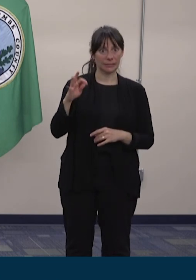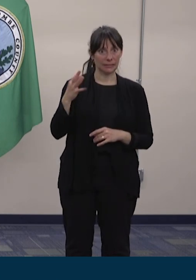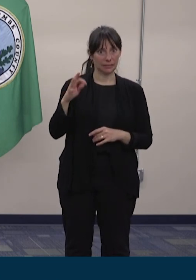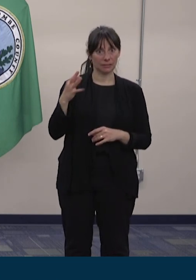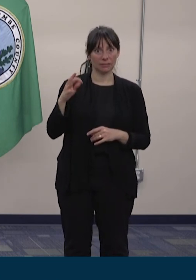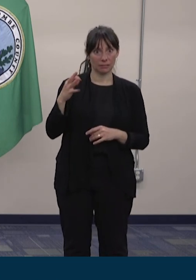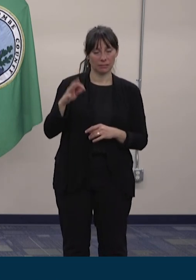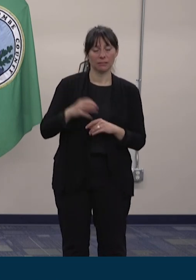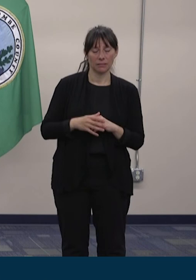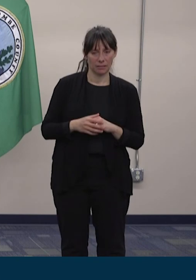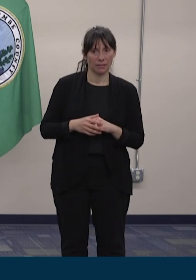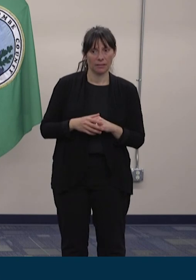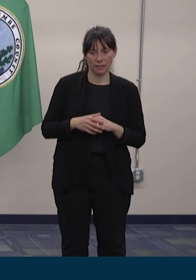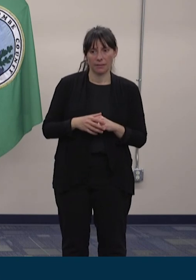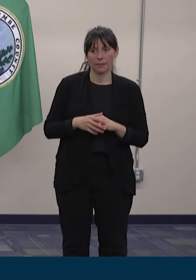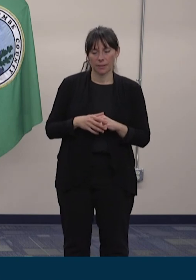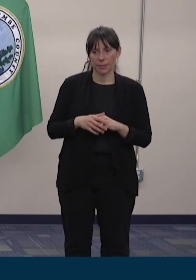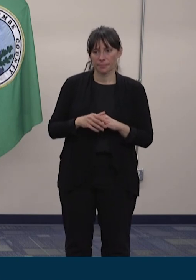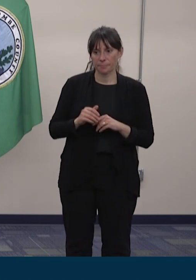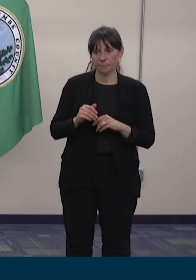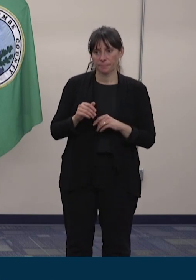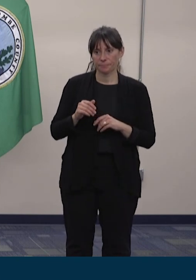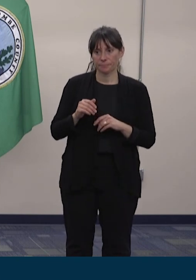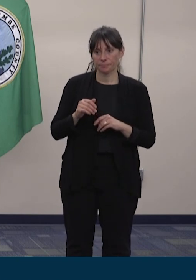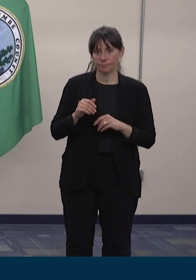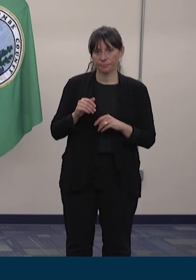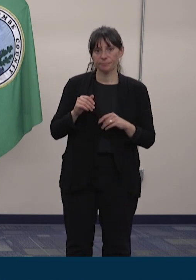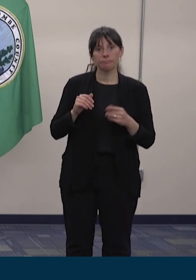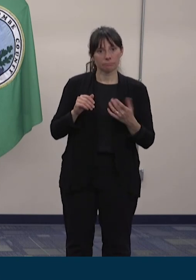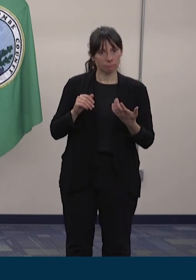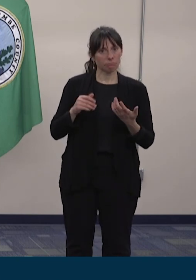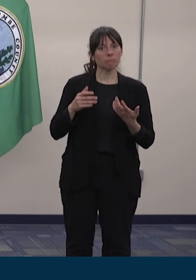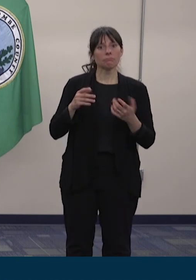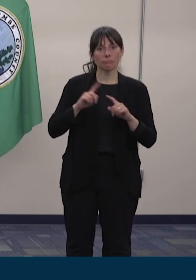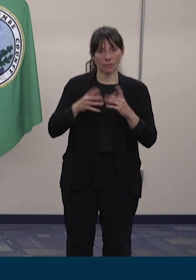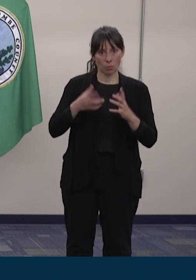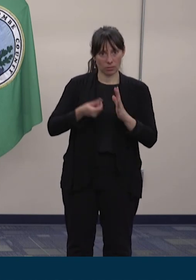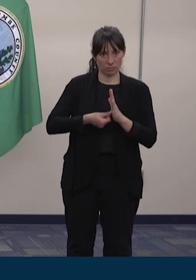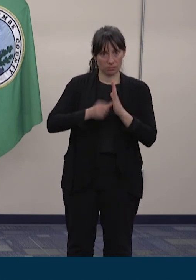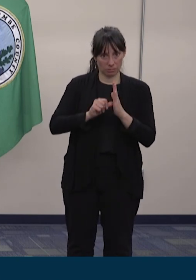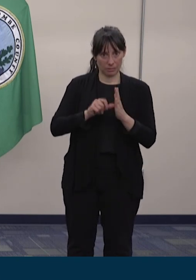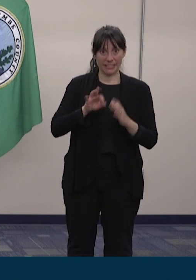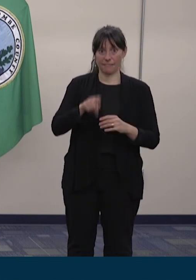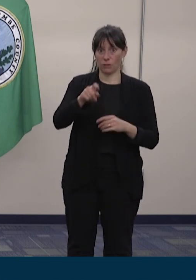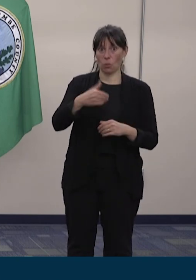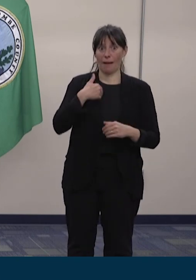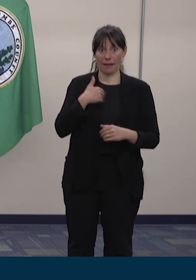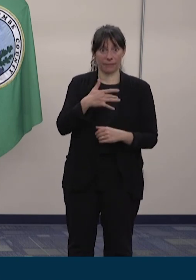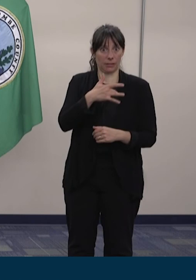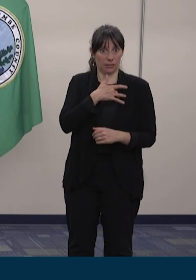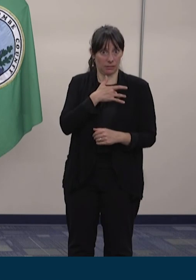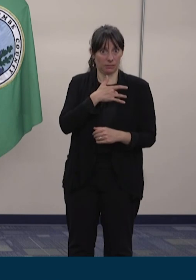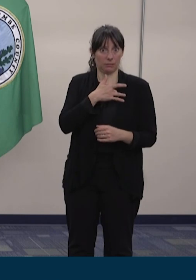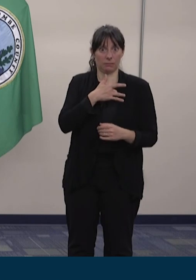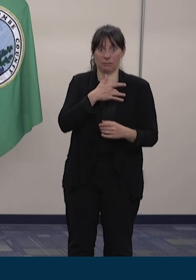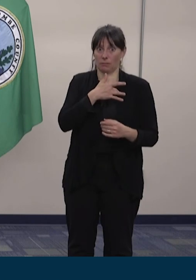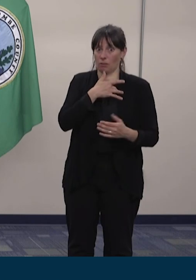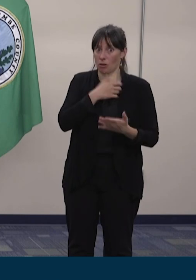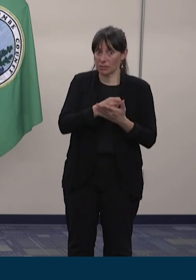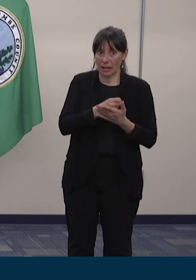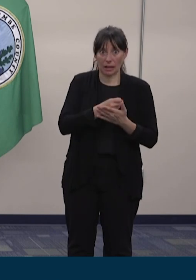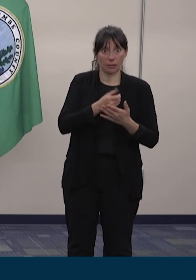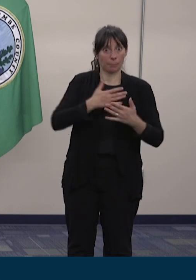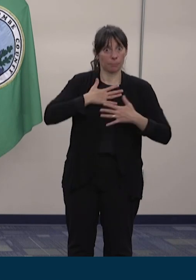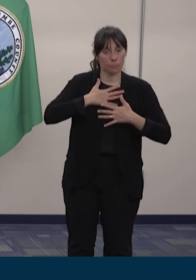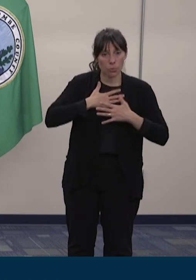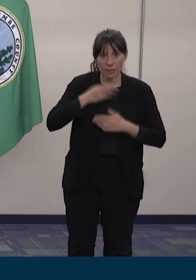hesitation state that if you are having acute care Pero si issues, be están they en related to your cardiac system, neurovascular system, heart las attacks or strokes, emergencias, si